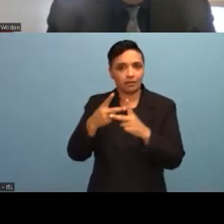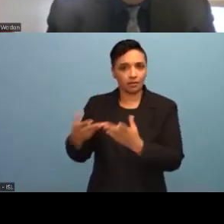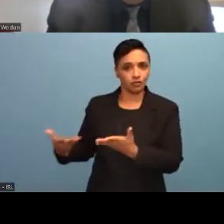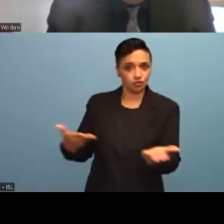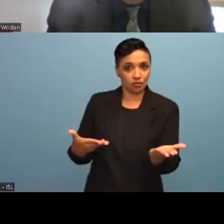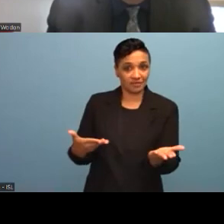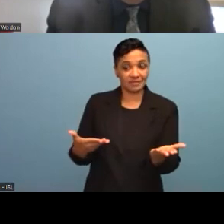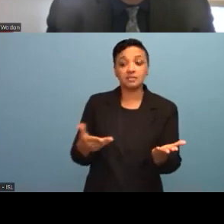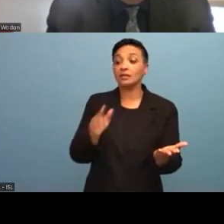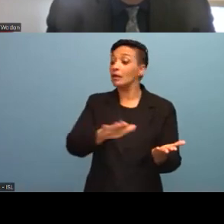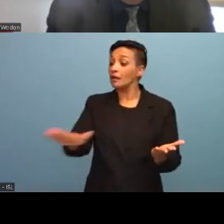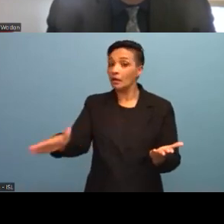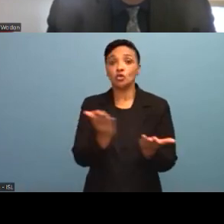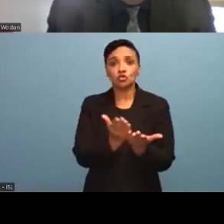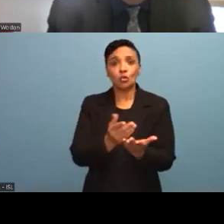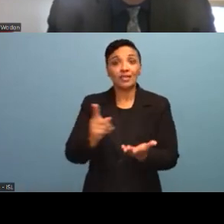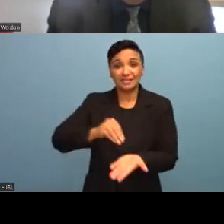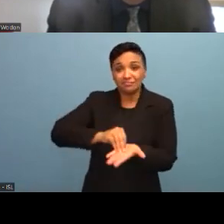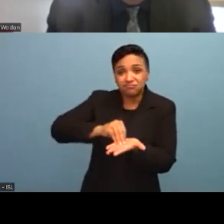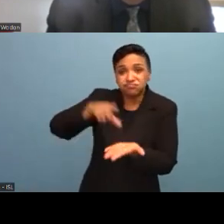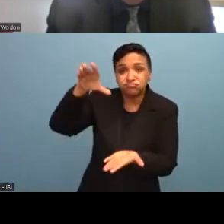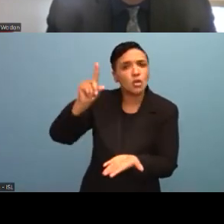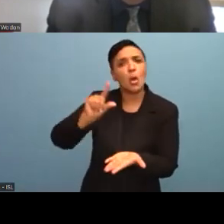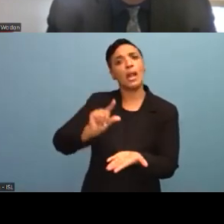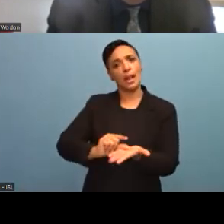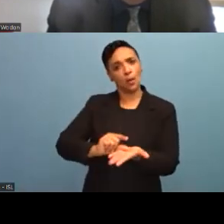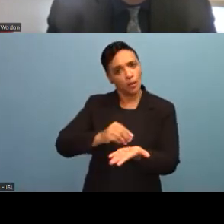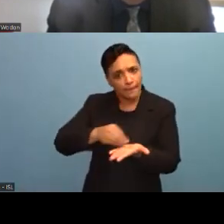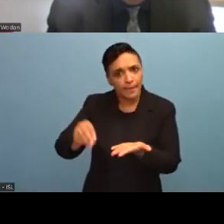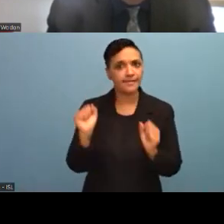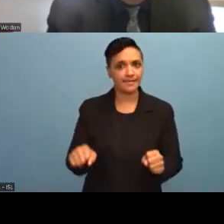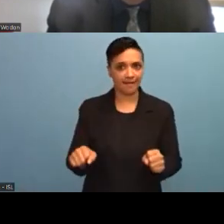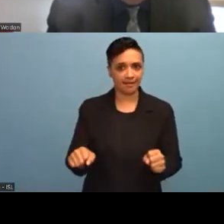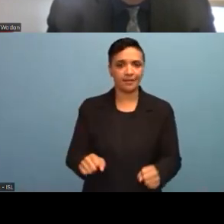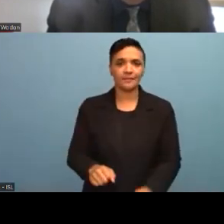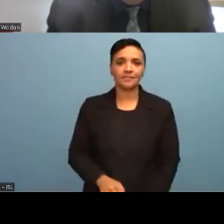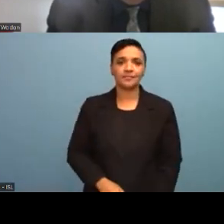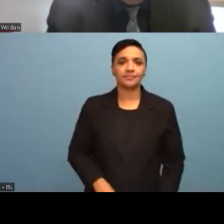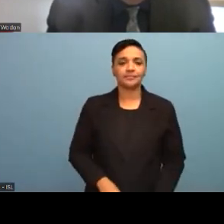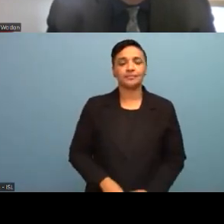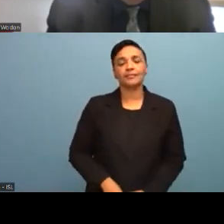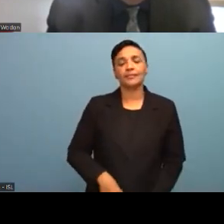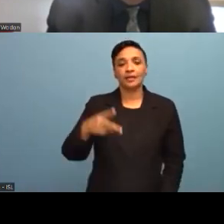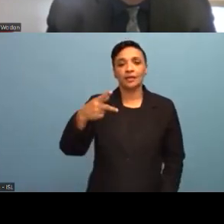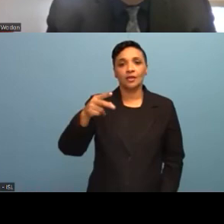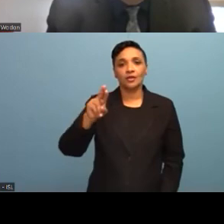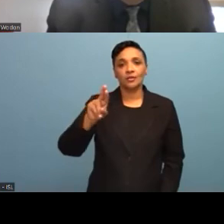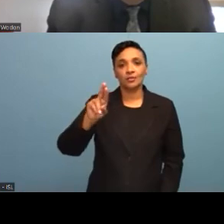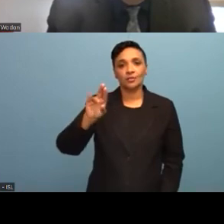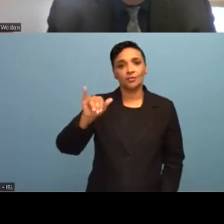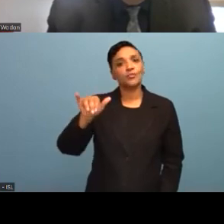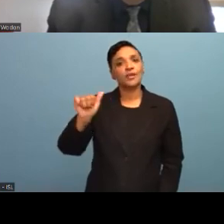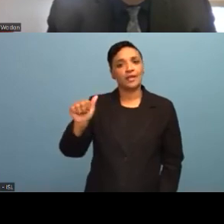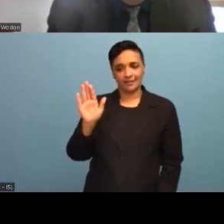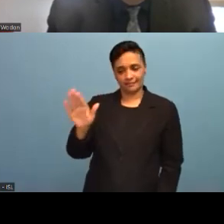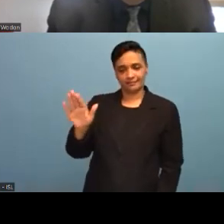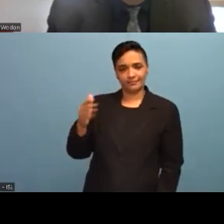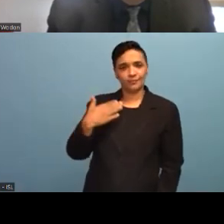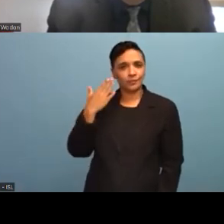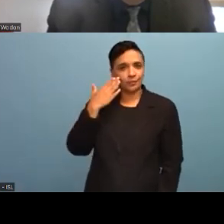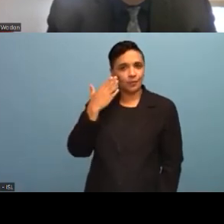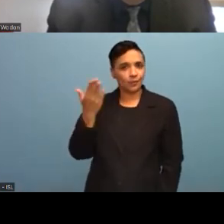be done at very low cost. Yeah, and just very briefly, Priya, I'm turning to you because you're my sort of known, you're such a sort